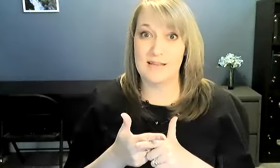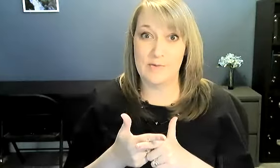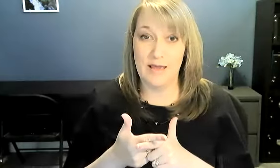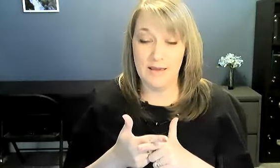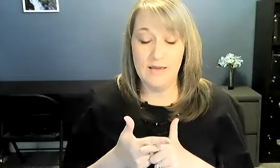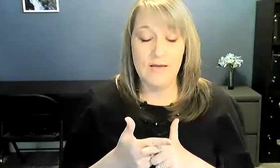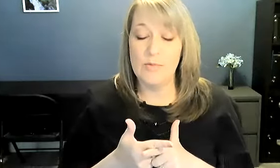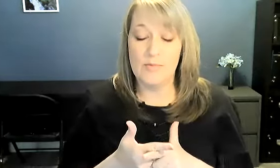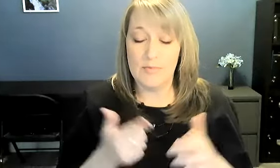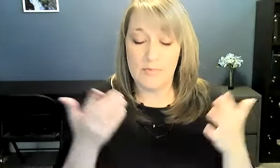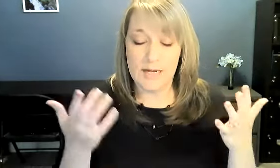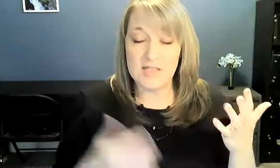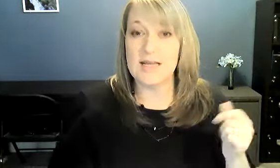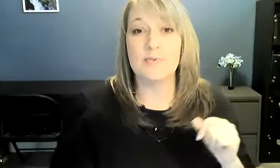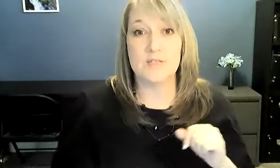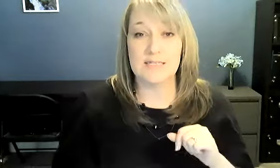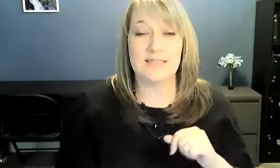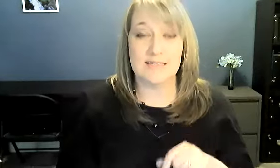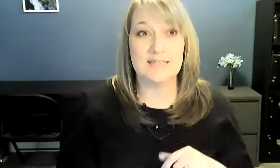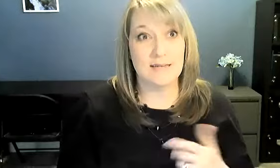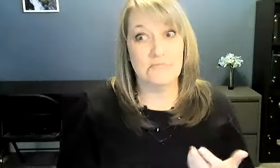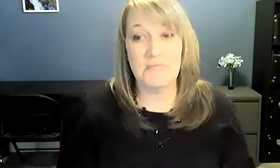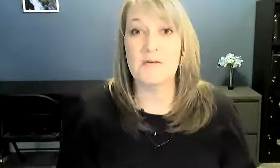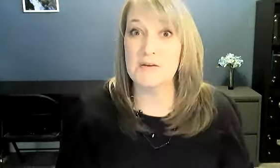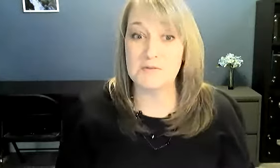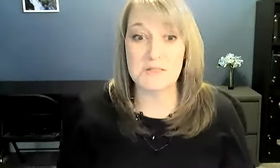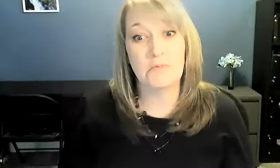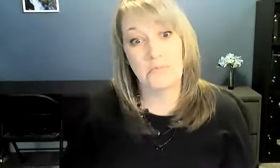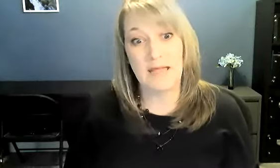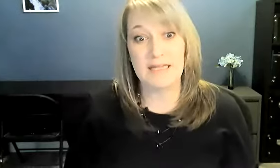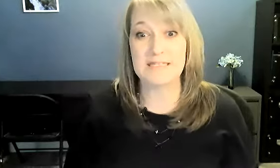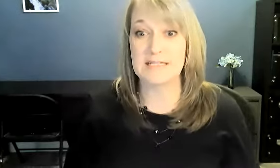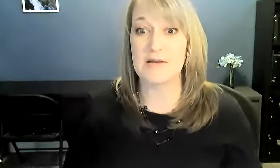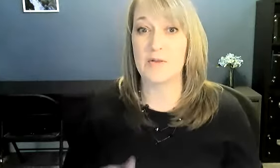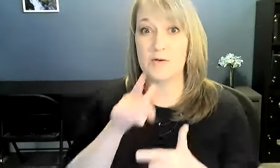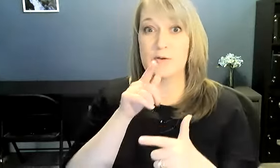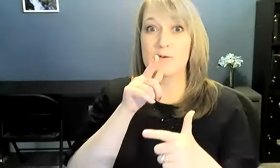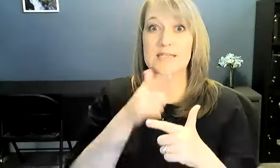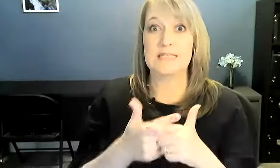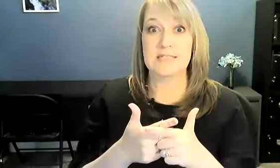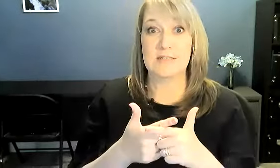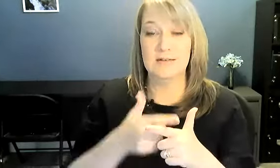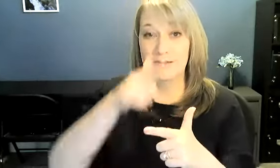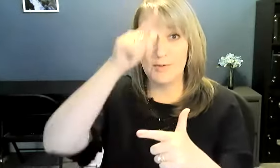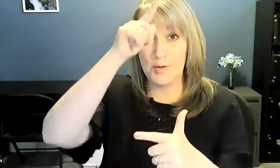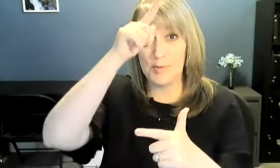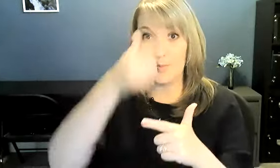that way, but I just happened to recently see a few. So I guess that's out there too. Sister